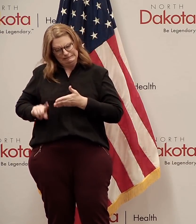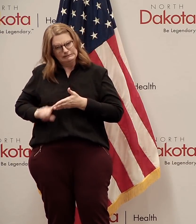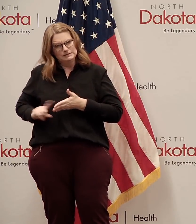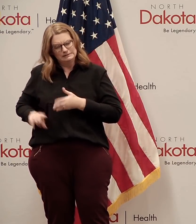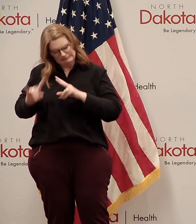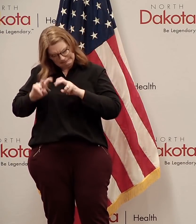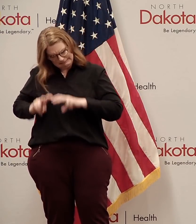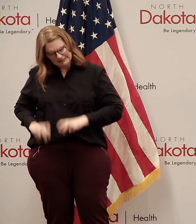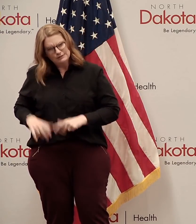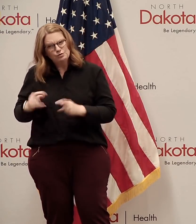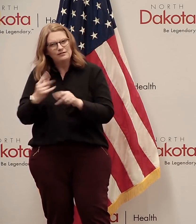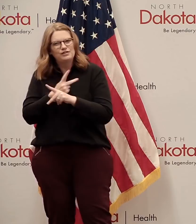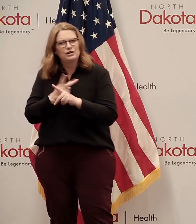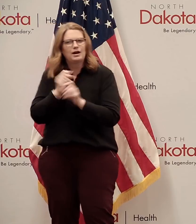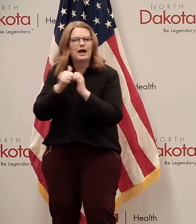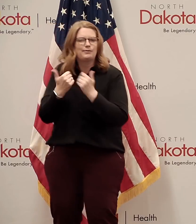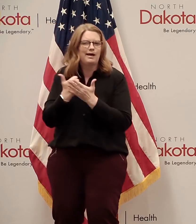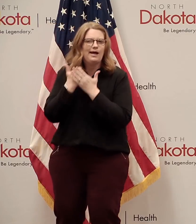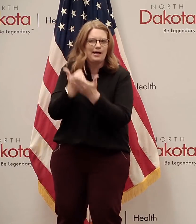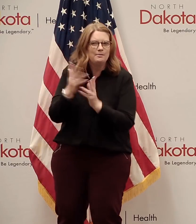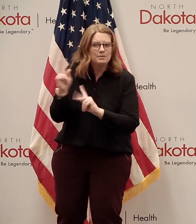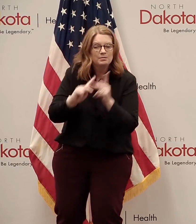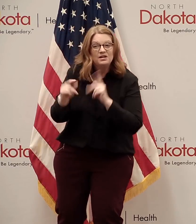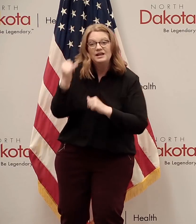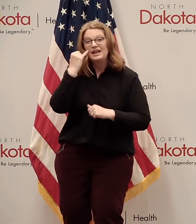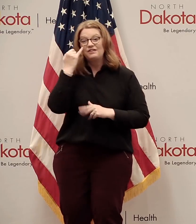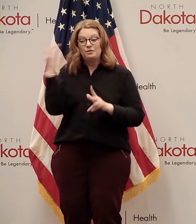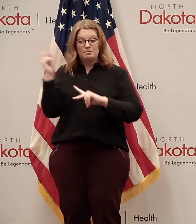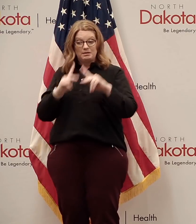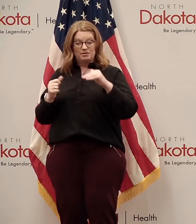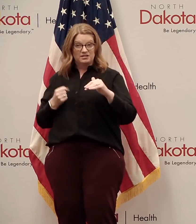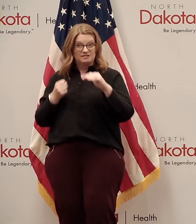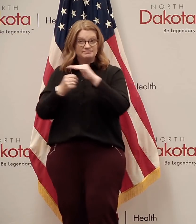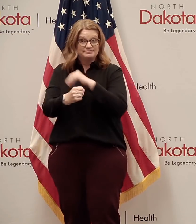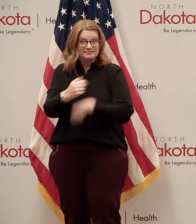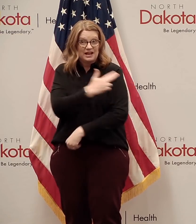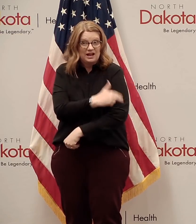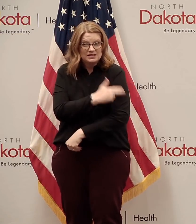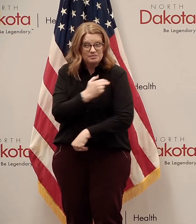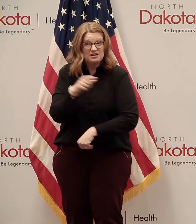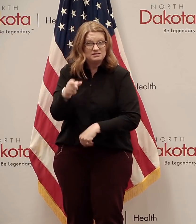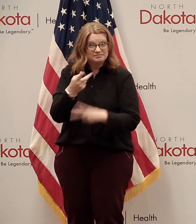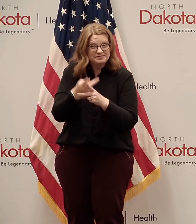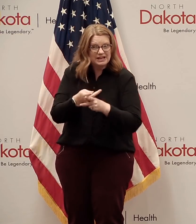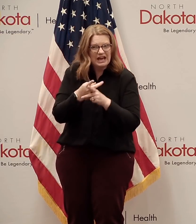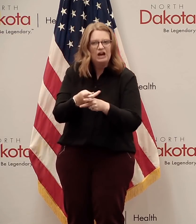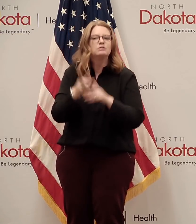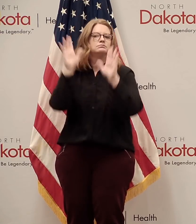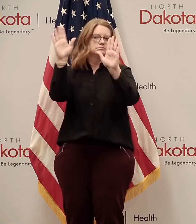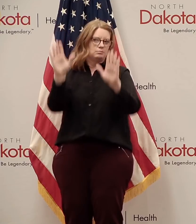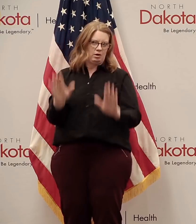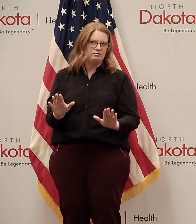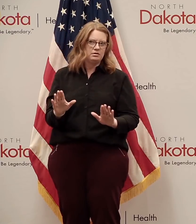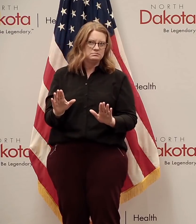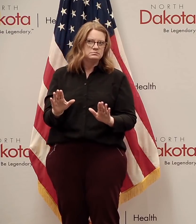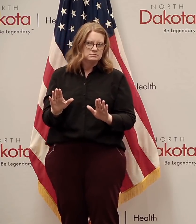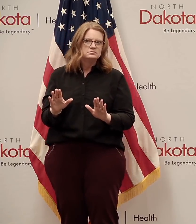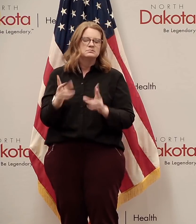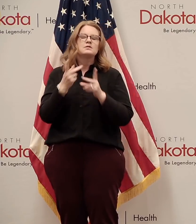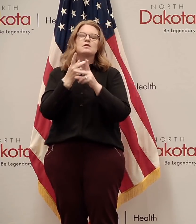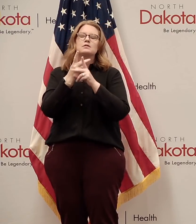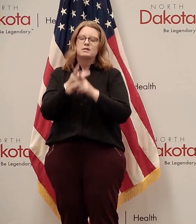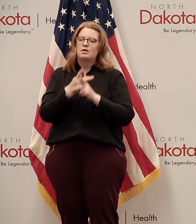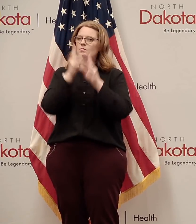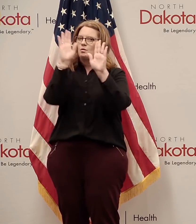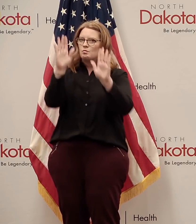that if people get to a hospital in North Dakota, they're going to receive fantastic care that is going to help them make it